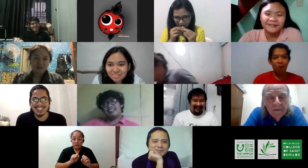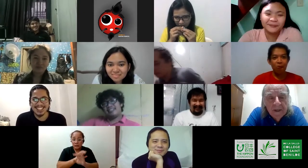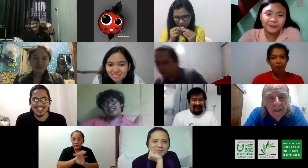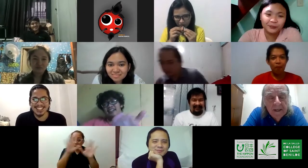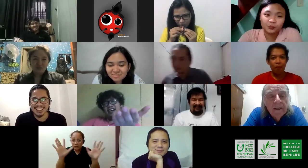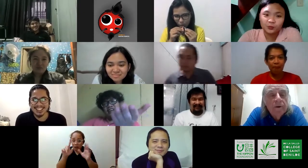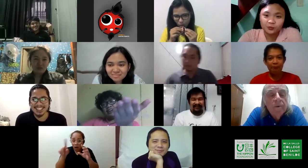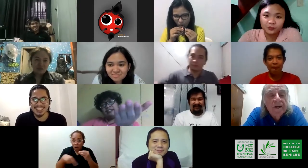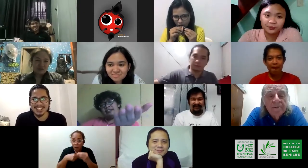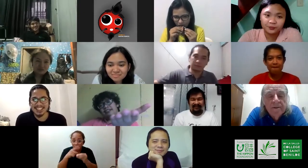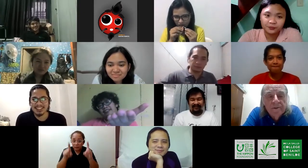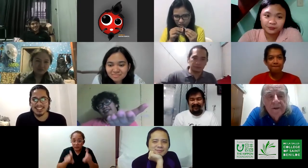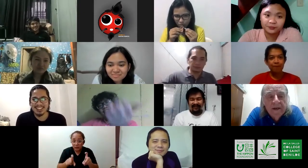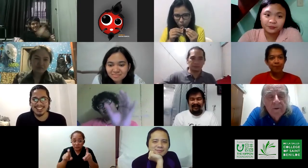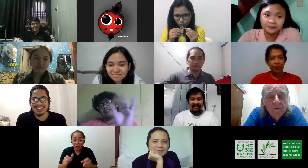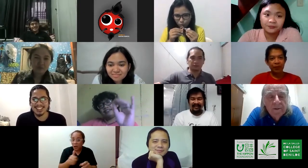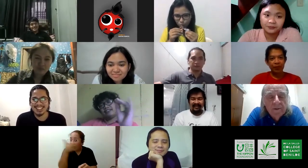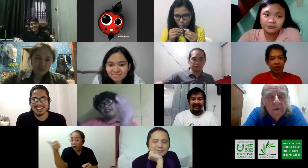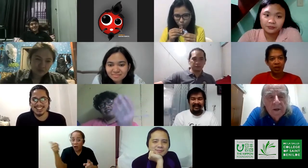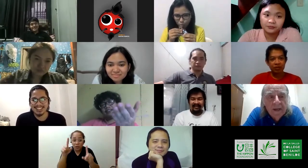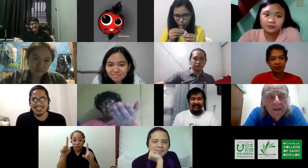Okay, any other questions you have you want to talk about now?